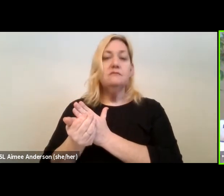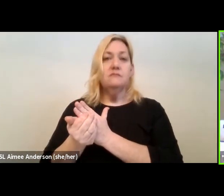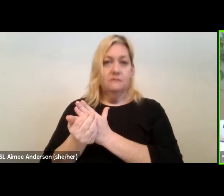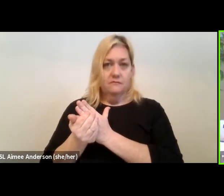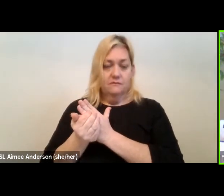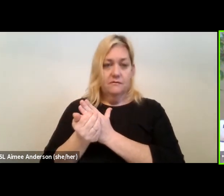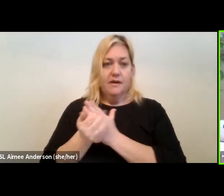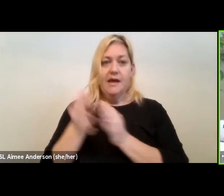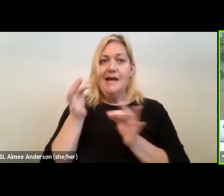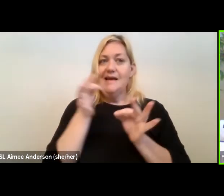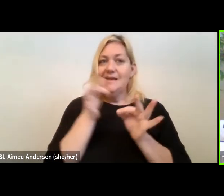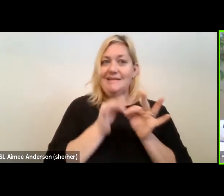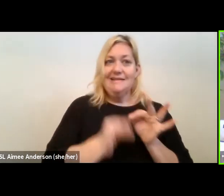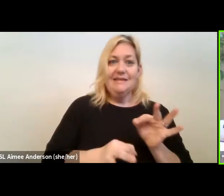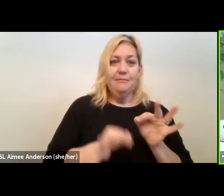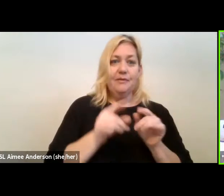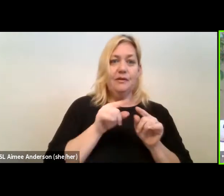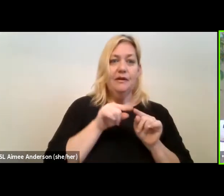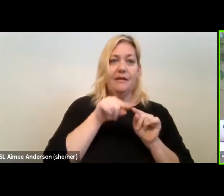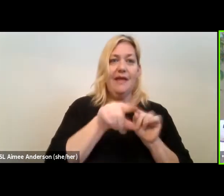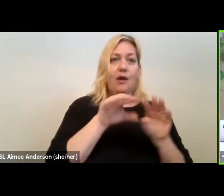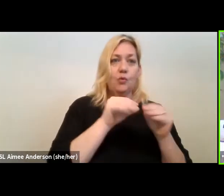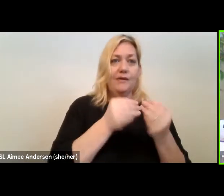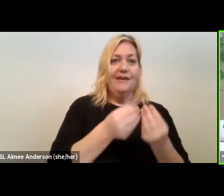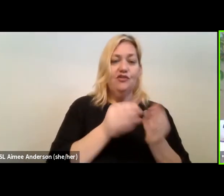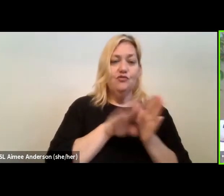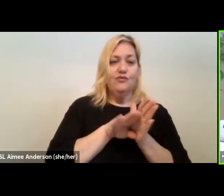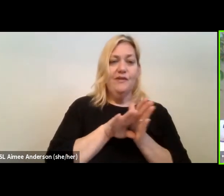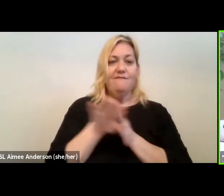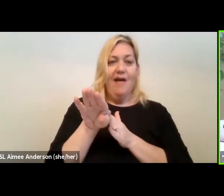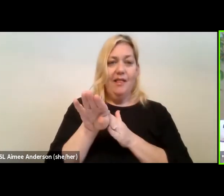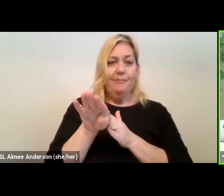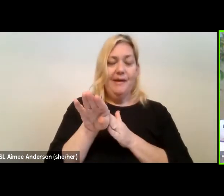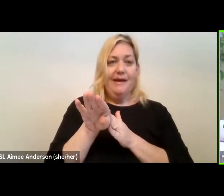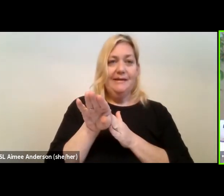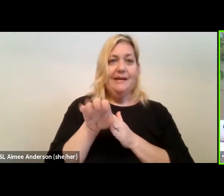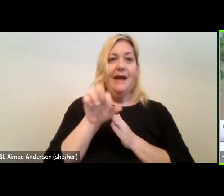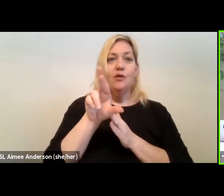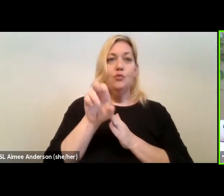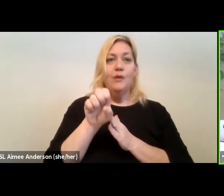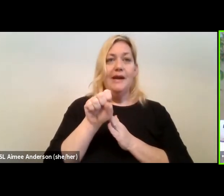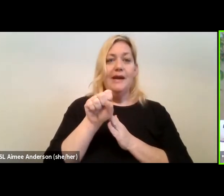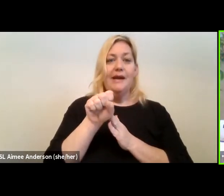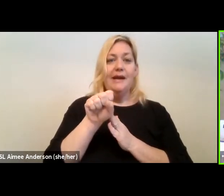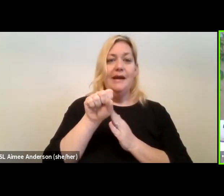and simply striking organizational development and reassigning the